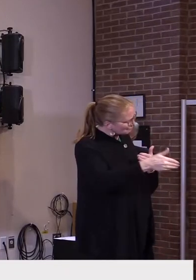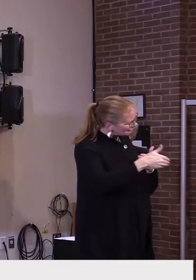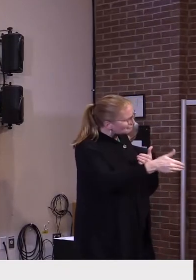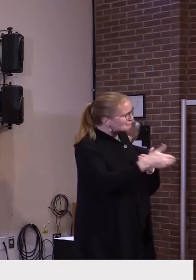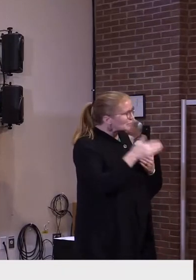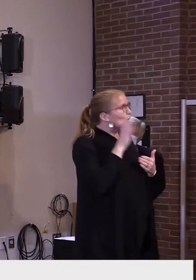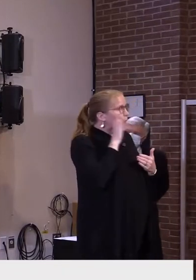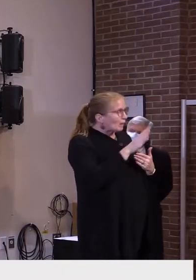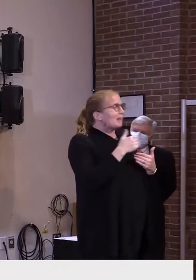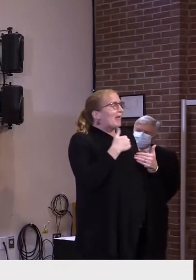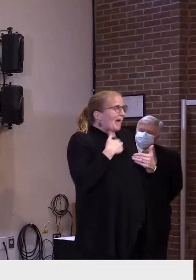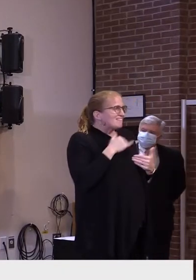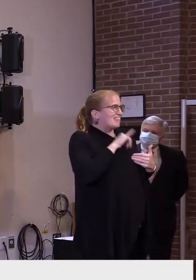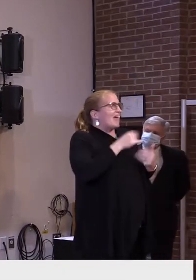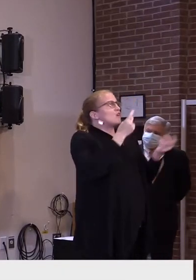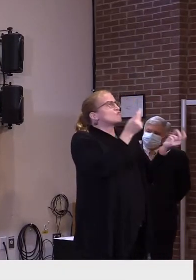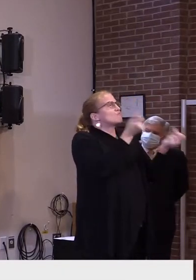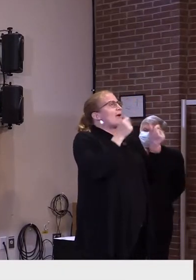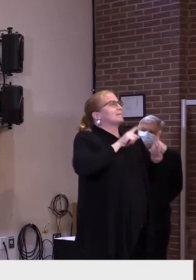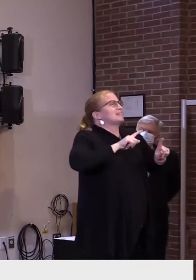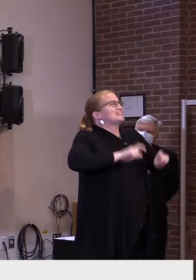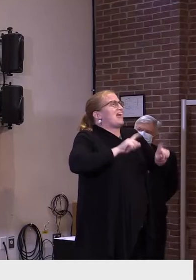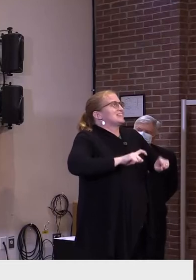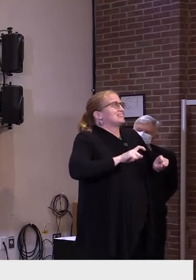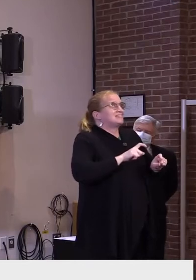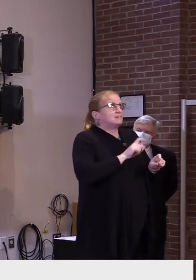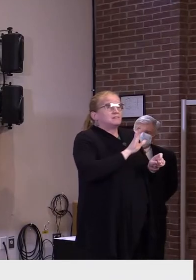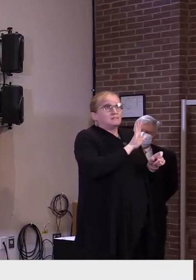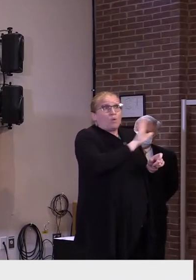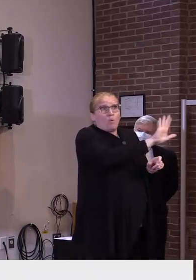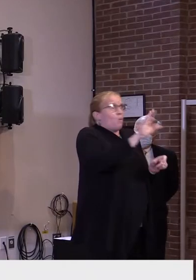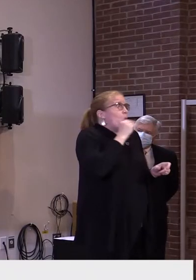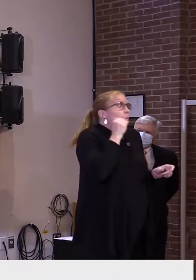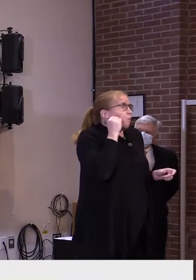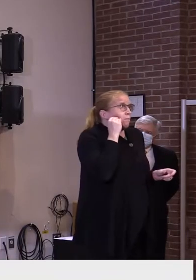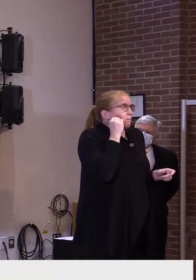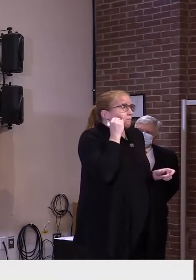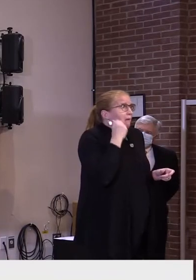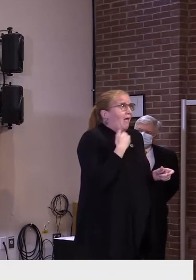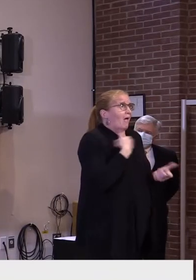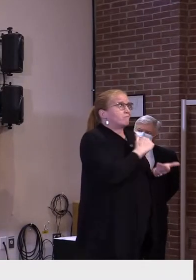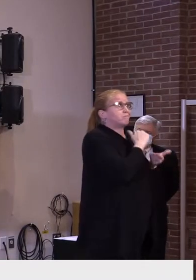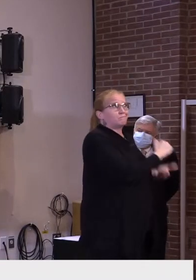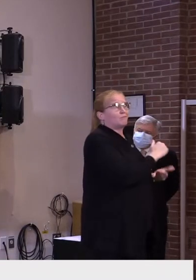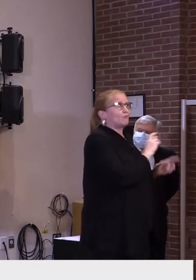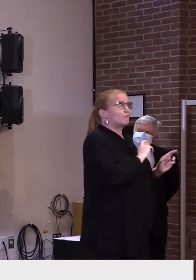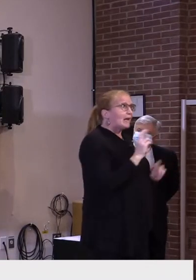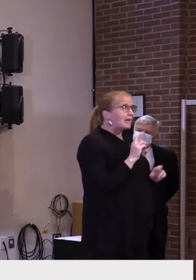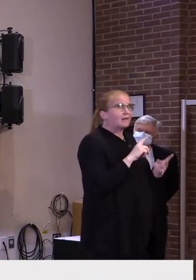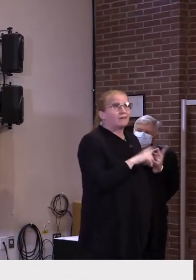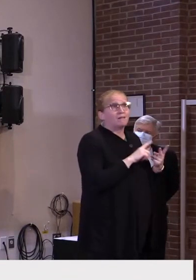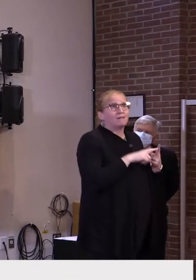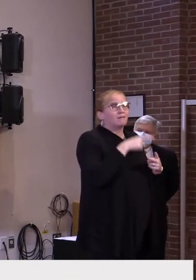rapid testing capacity in your own home, at point of care,